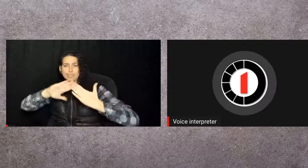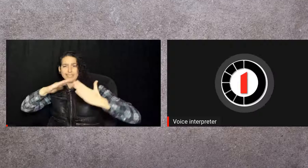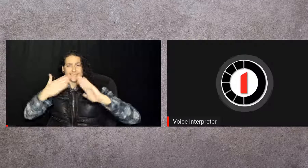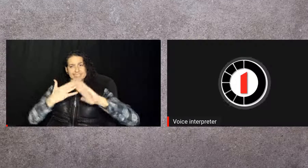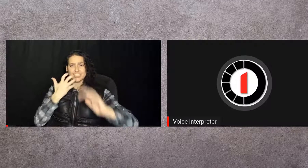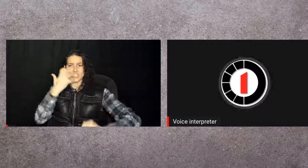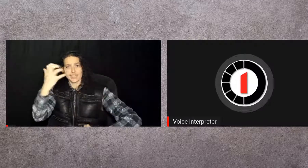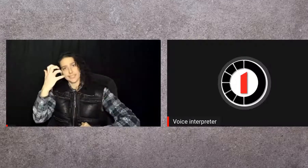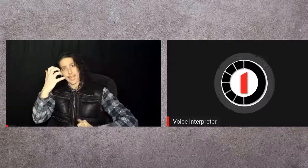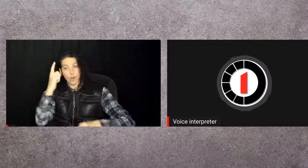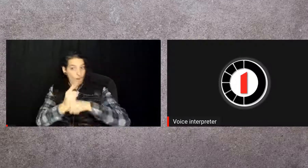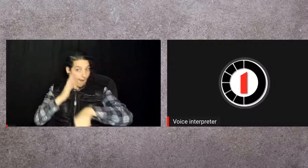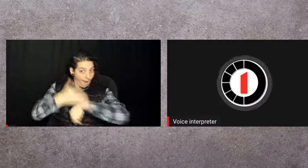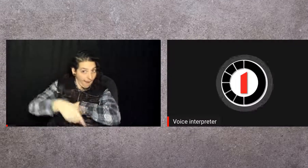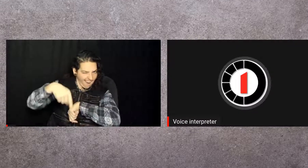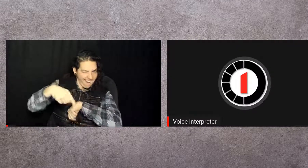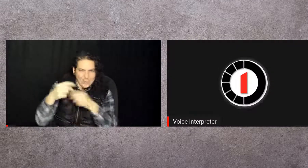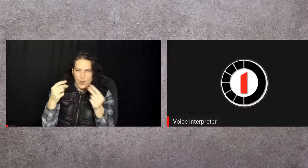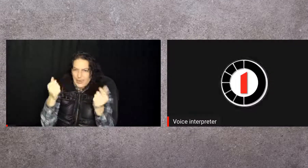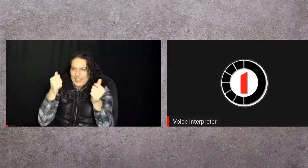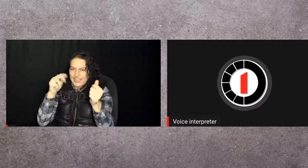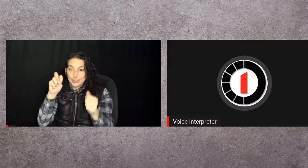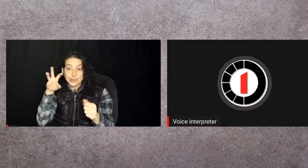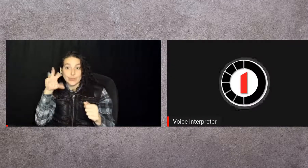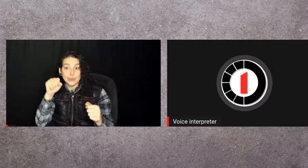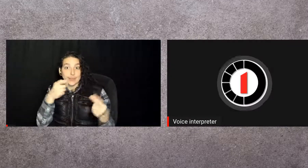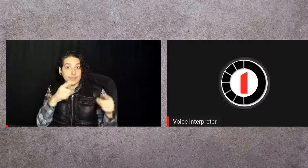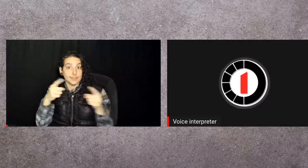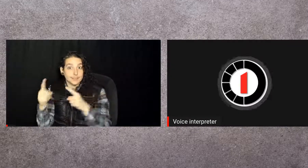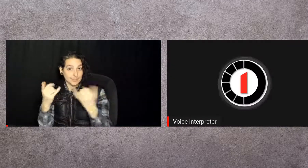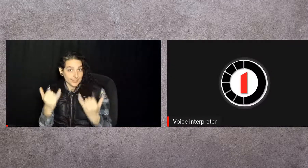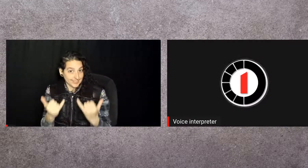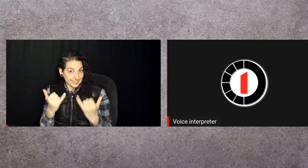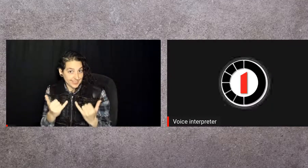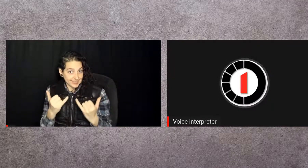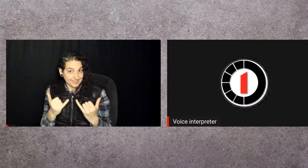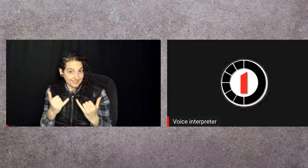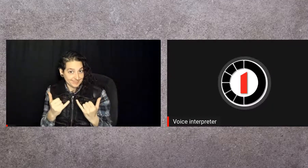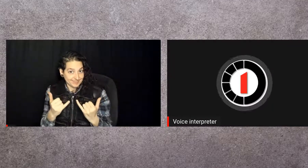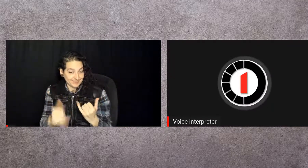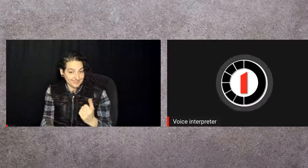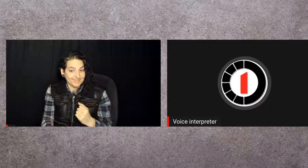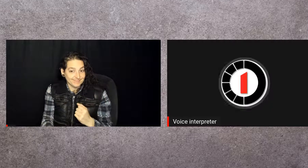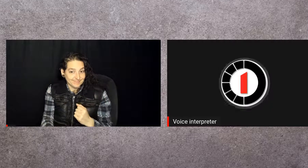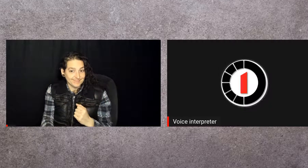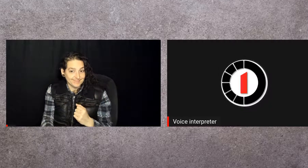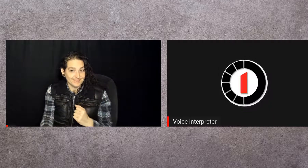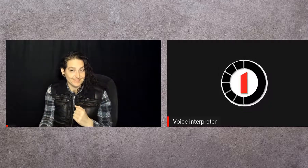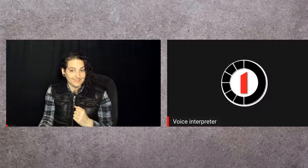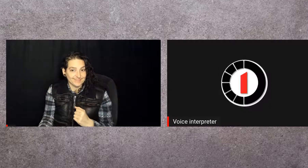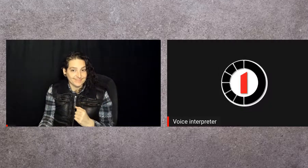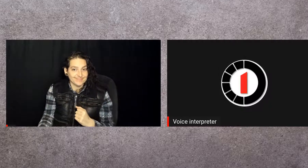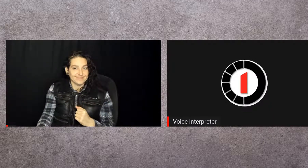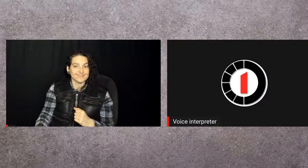we'll give you a Rep Your City shout out right after these quick trending news